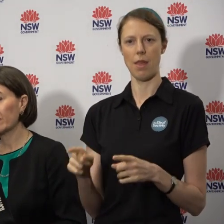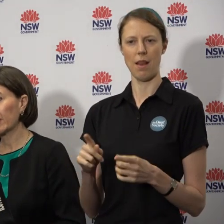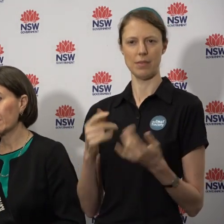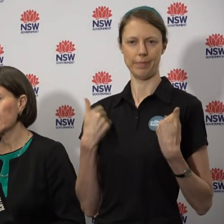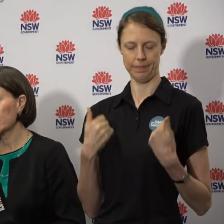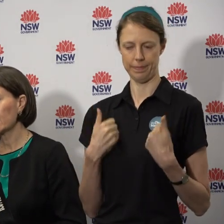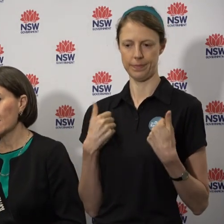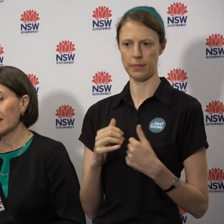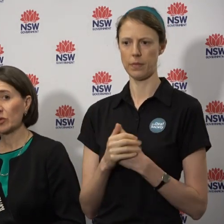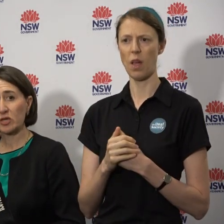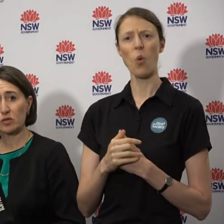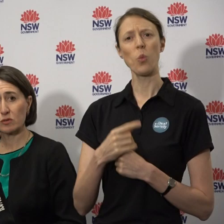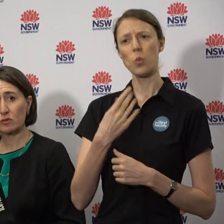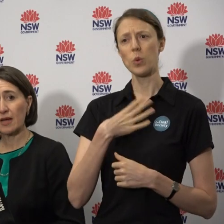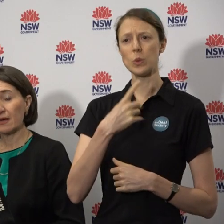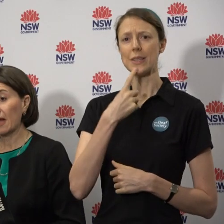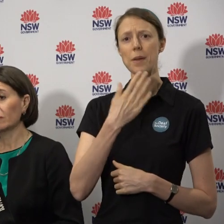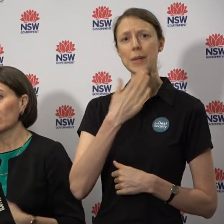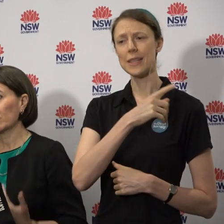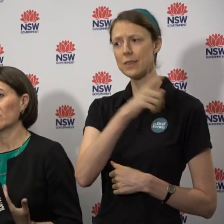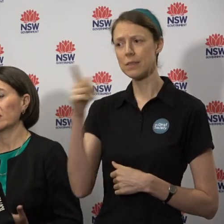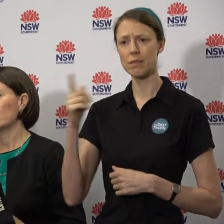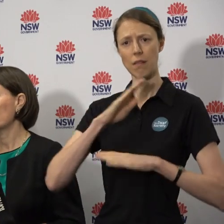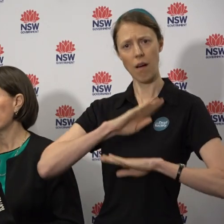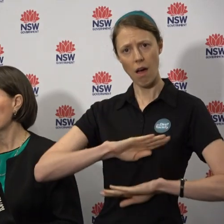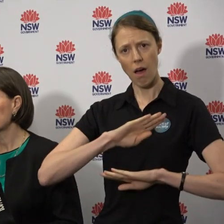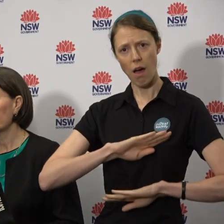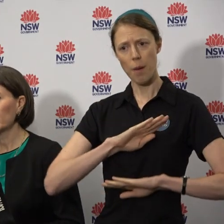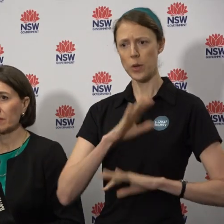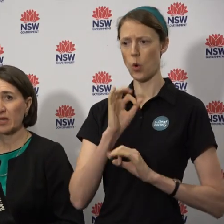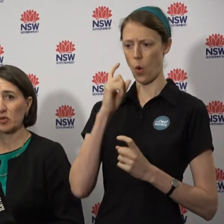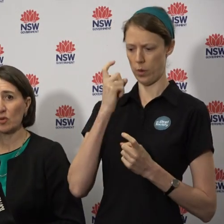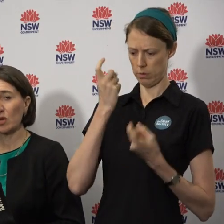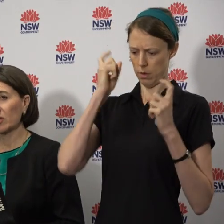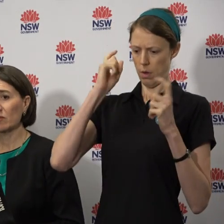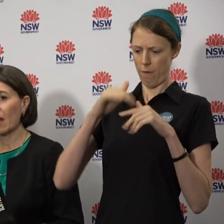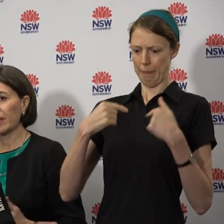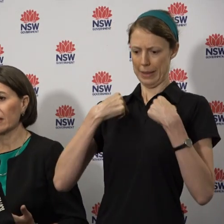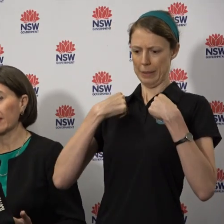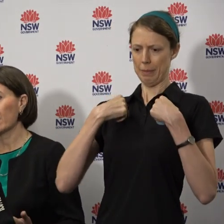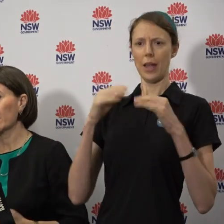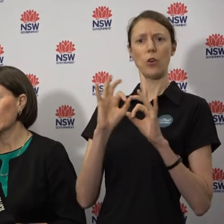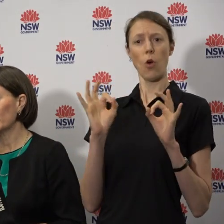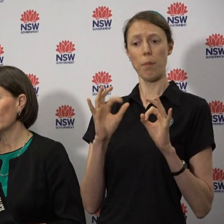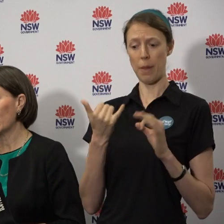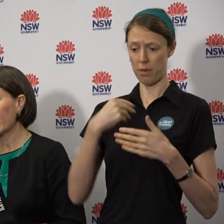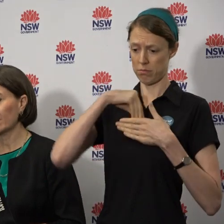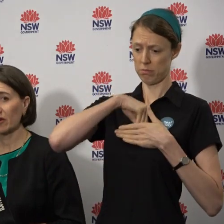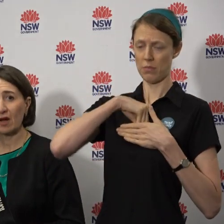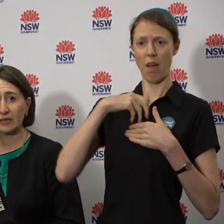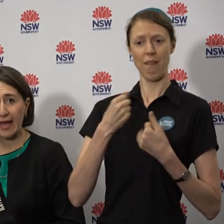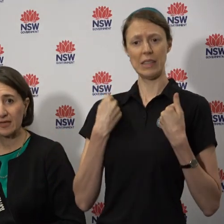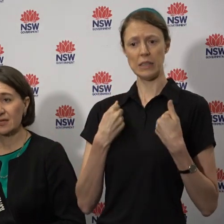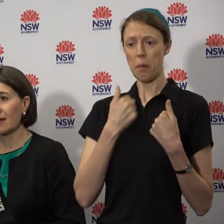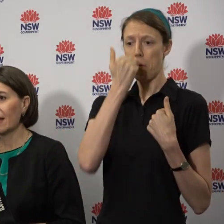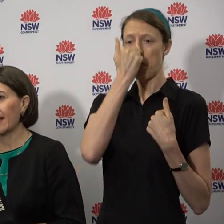steps that have been recommended, and to ensure not just that you think about your own safety, but to make sure you might be a carrier who has a